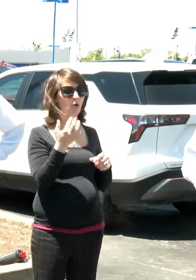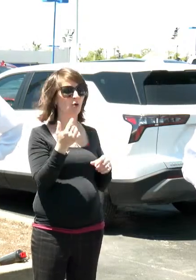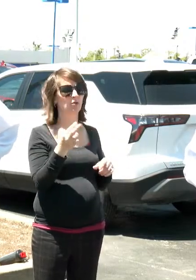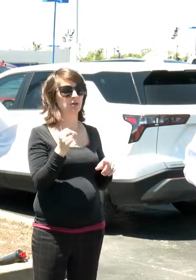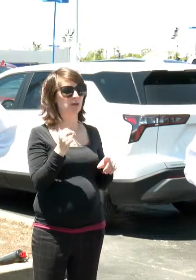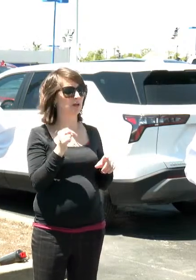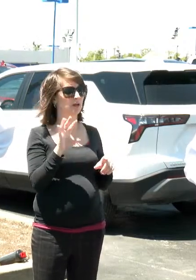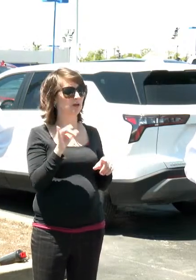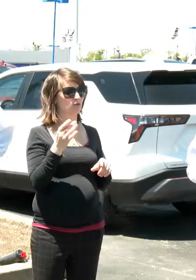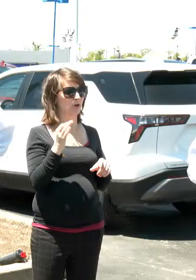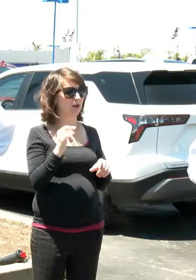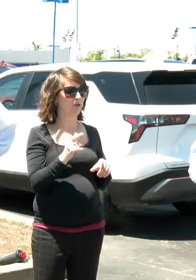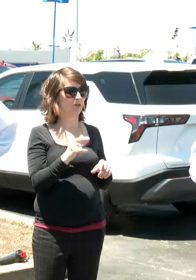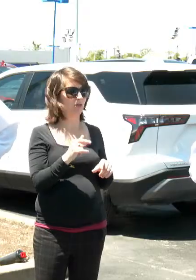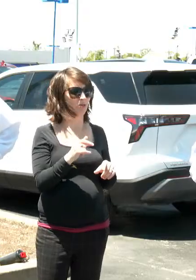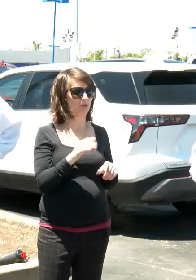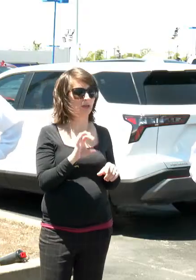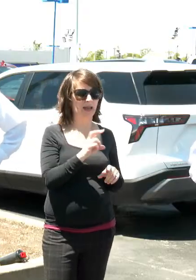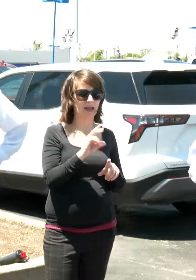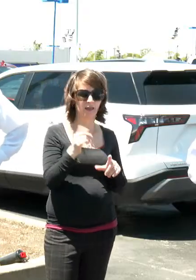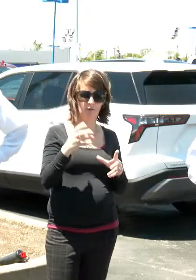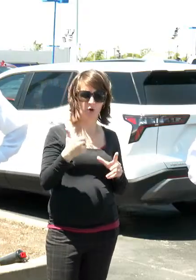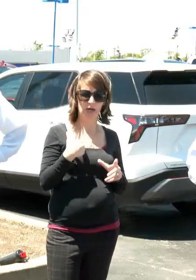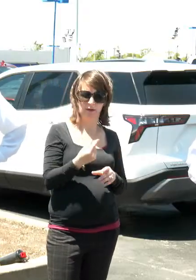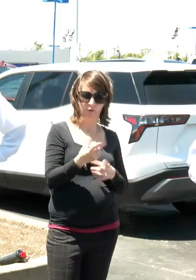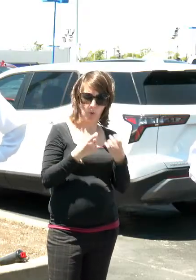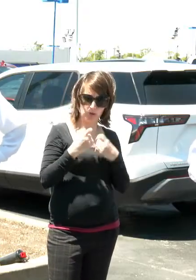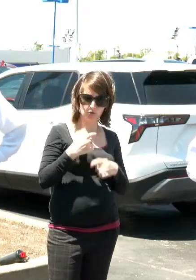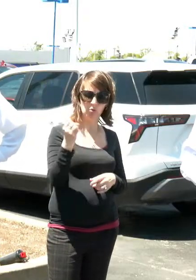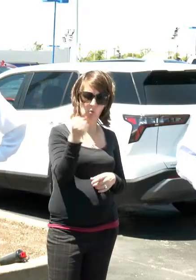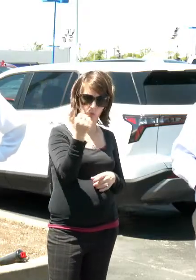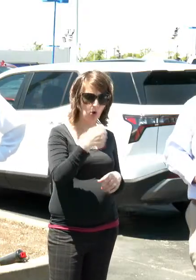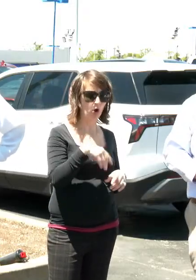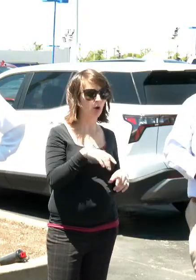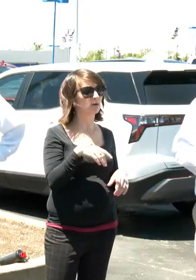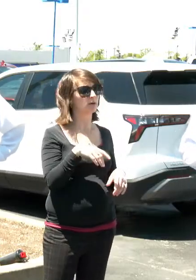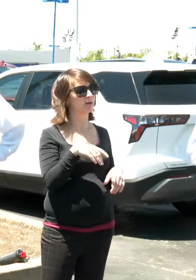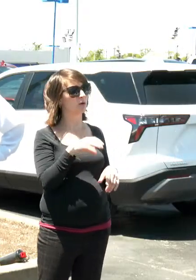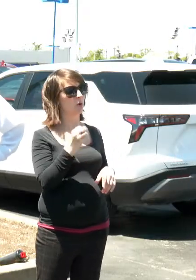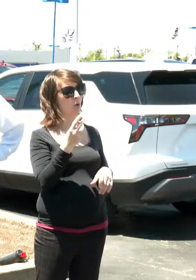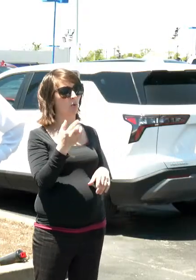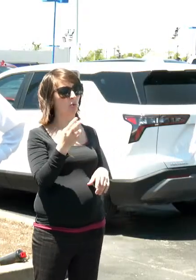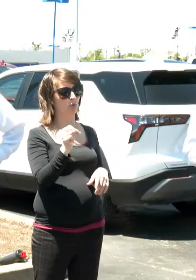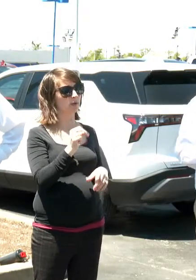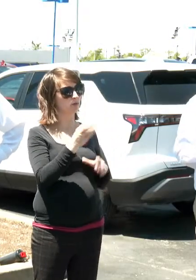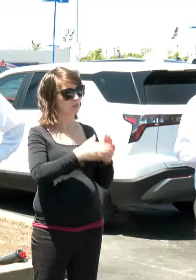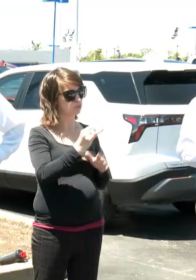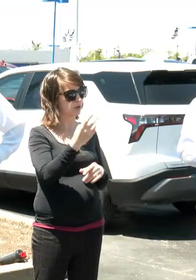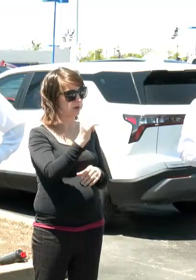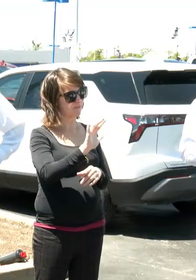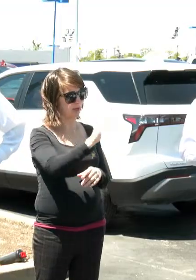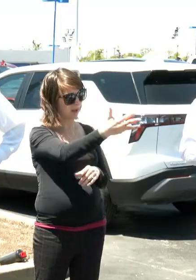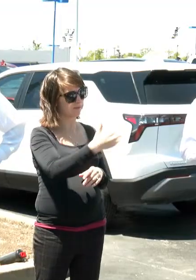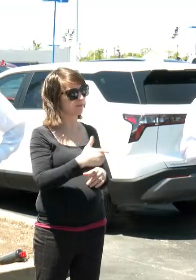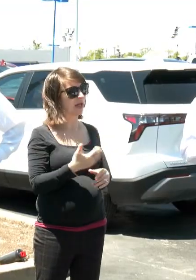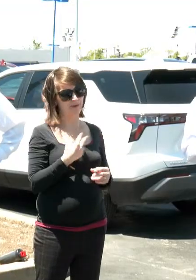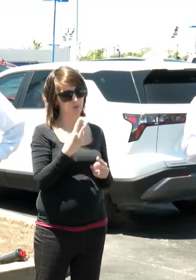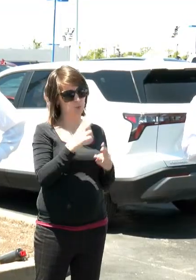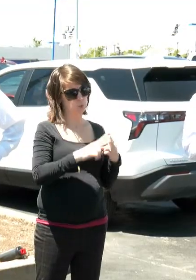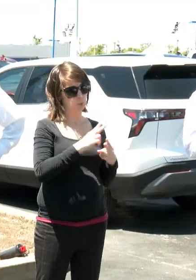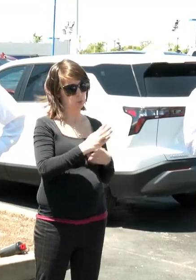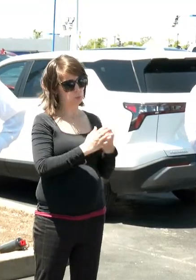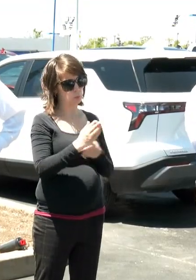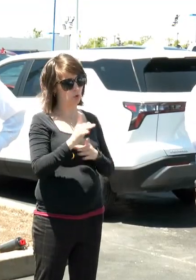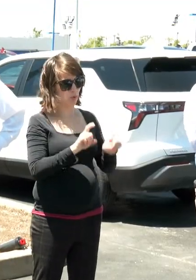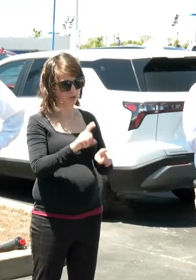5. Hold on, Channel. Ellie, you've already had a couple questions. Hold in to Channel 5. I have a two-part question here for you, Mayor. One, are there any